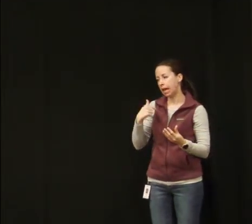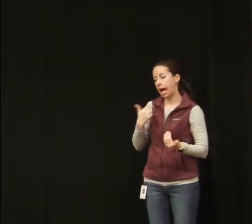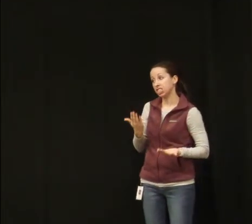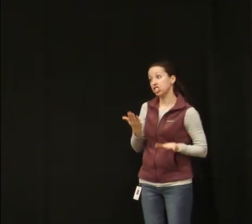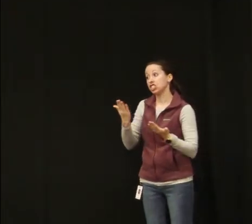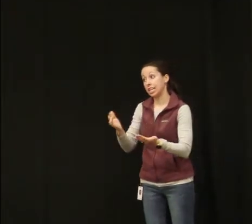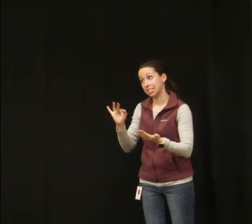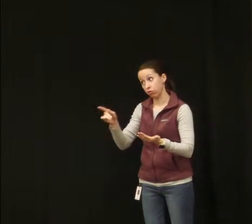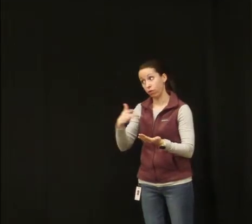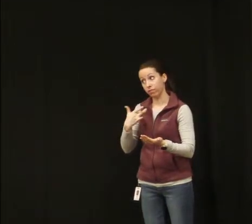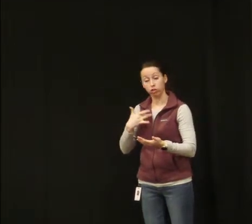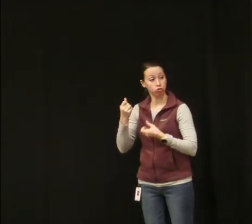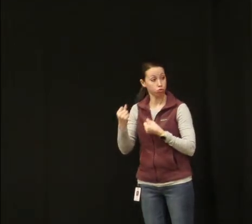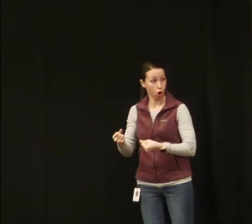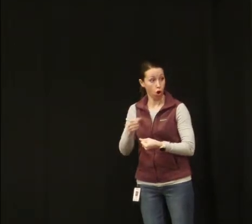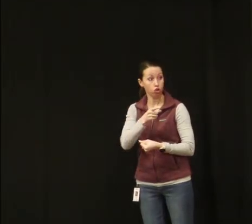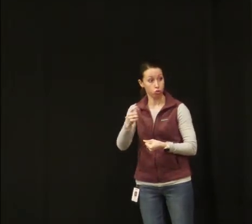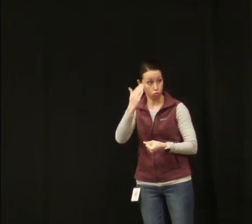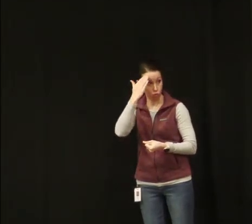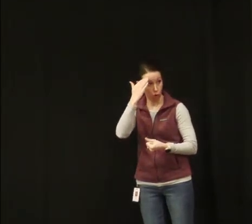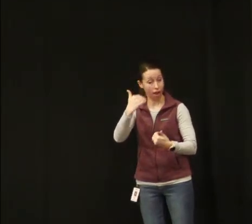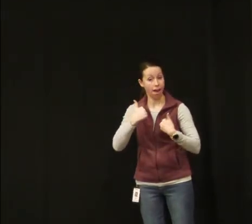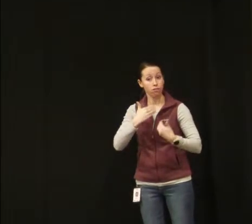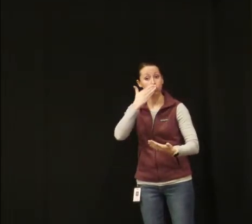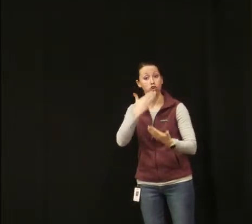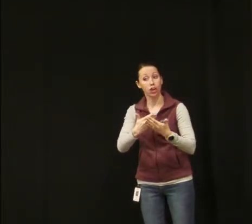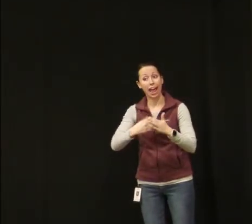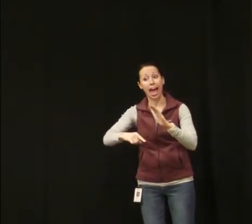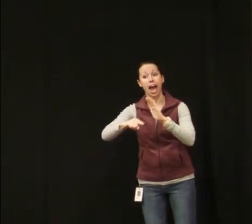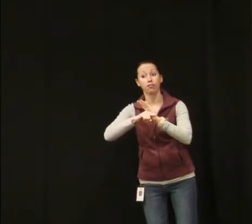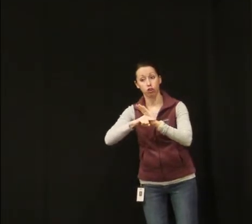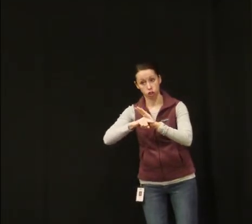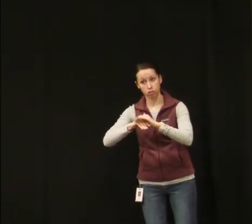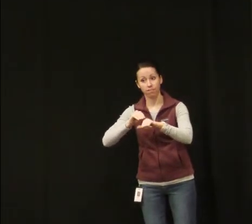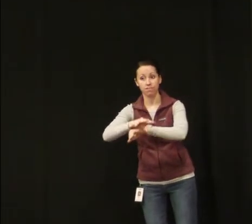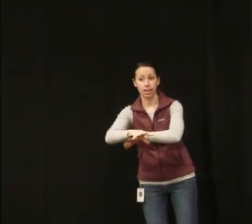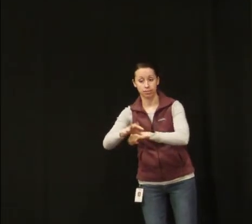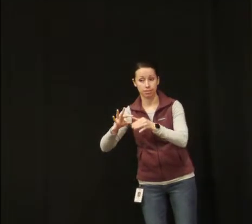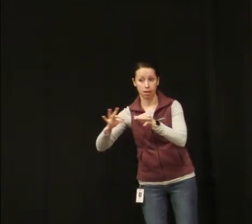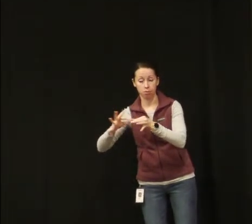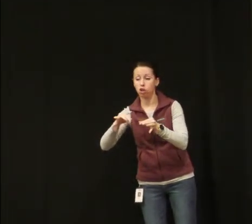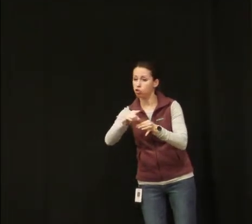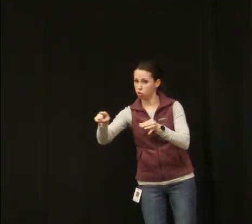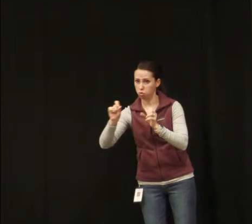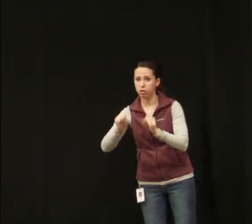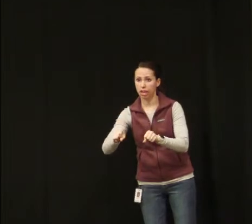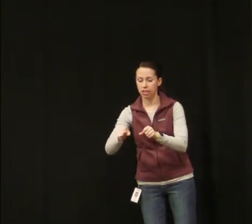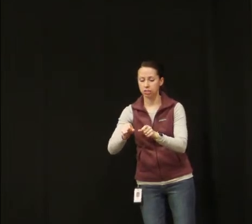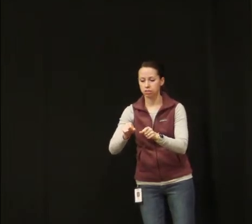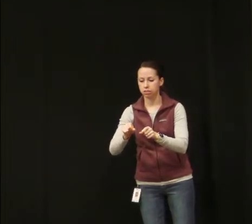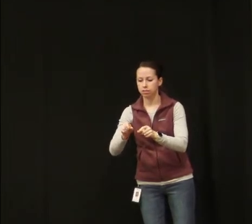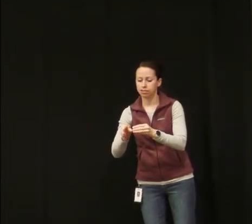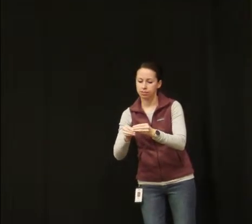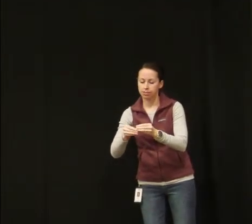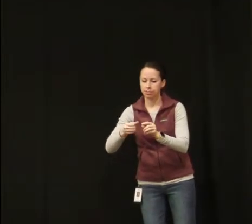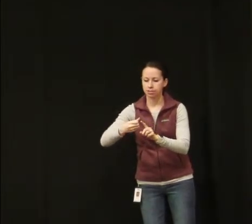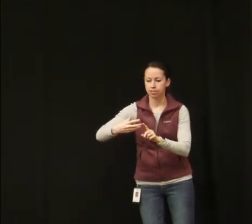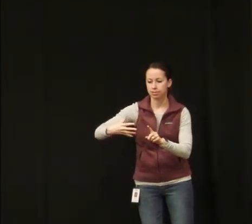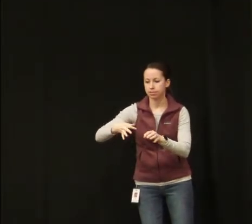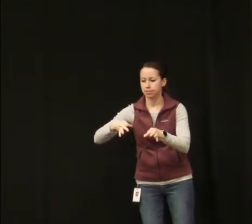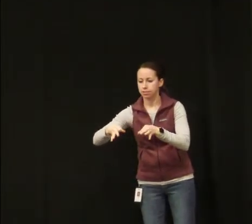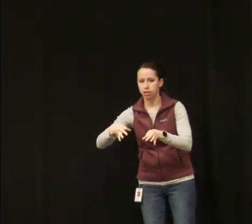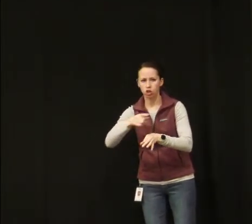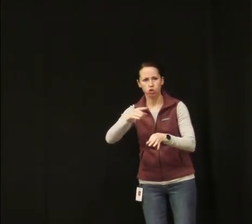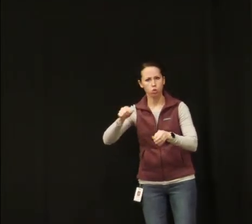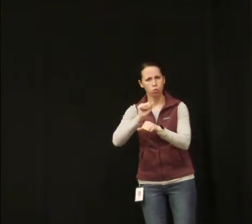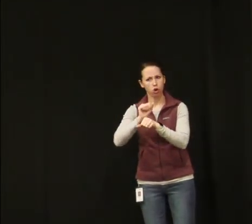feel really strongly, and you know that you've got some good adverse effects statements, you can tease that out. If you guys work as do you all work